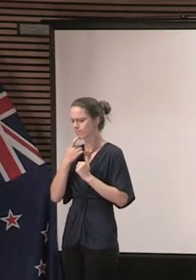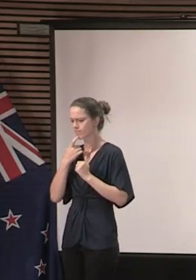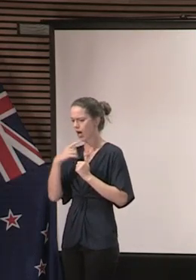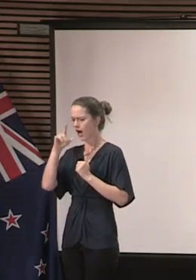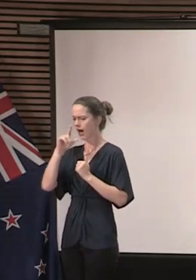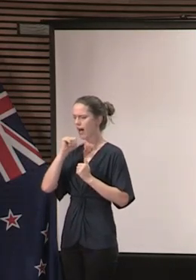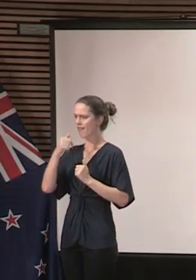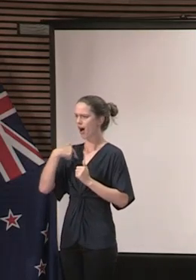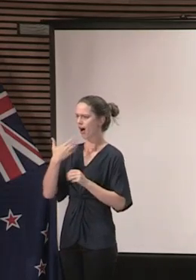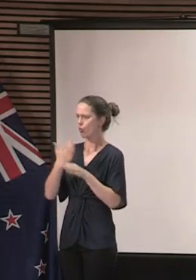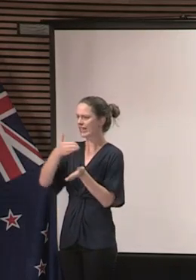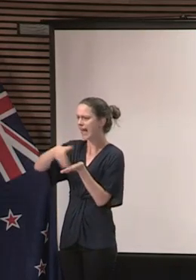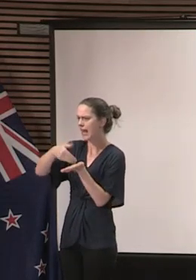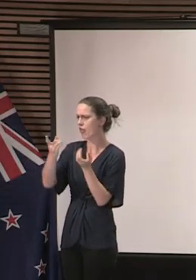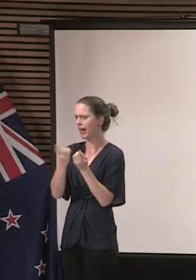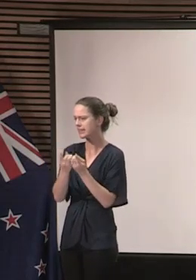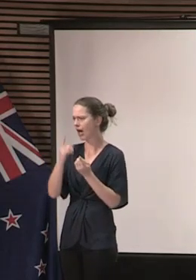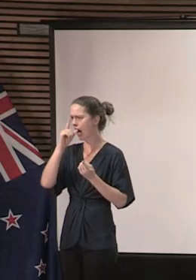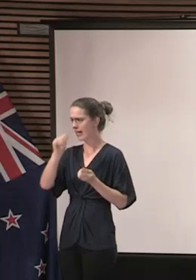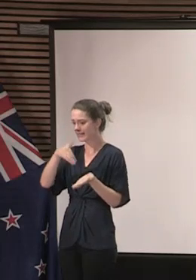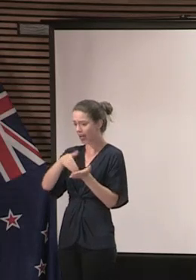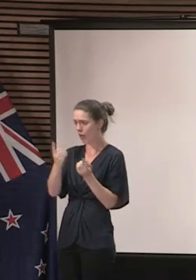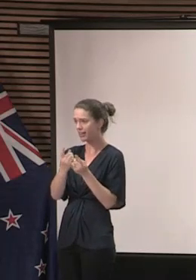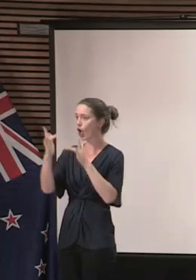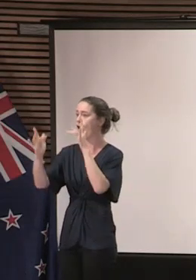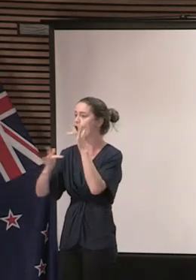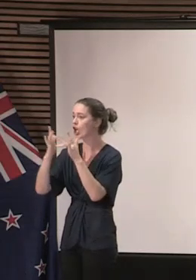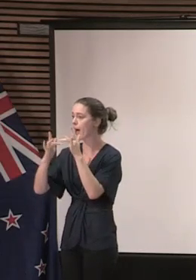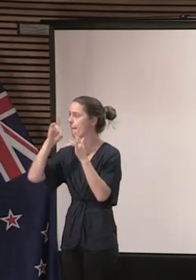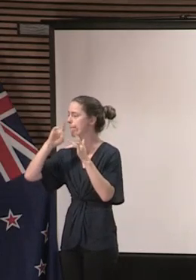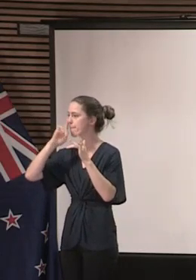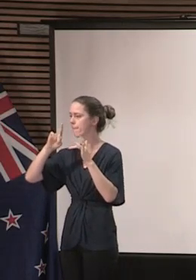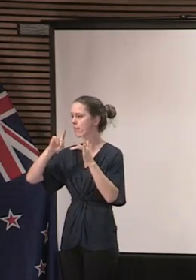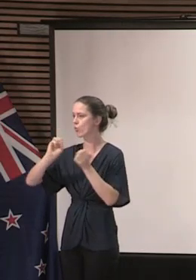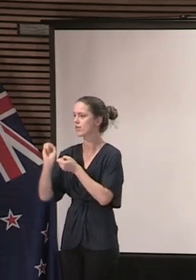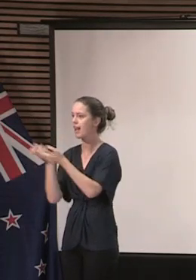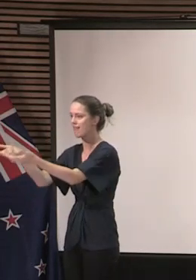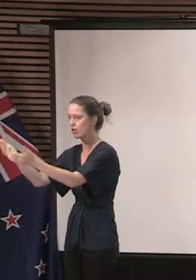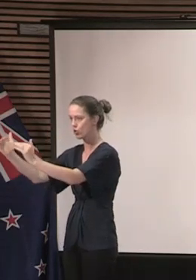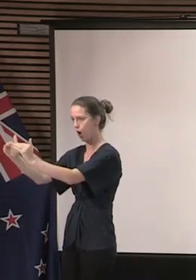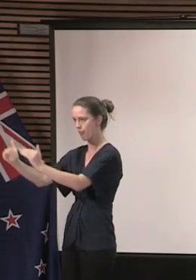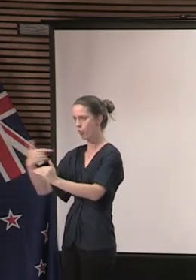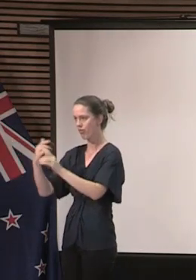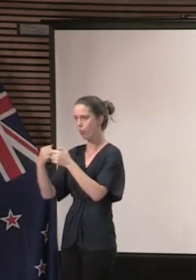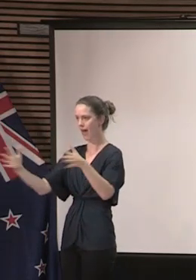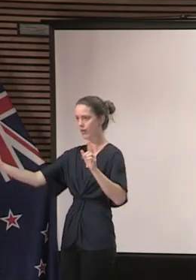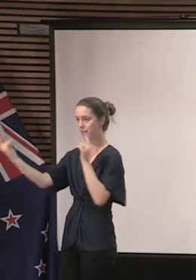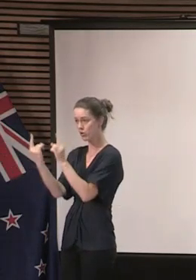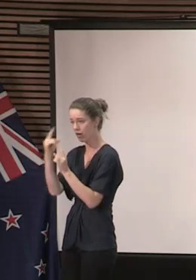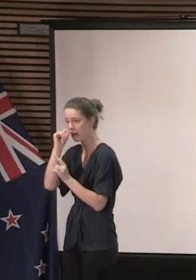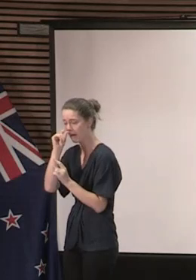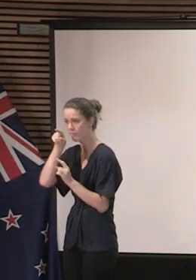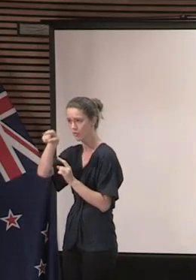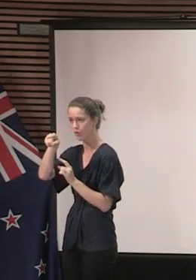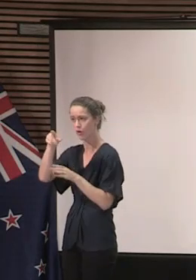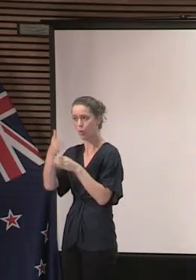contactless commerce, because we want those who are able to safely open to safely resume when the time comes.